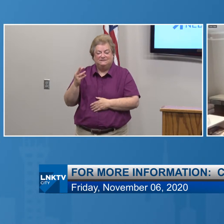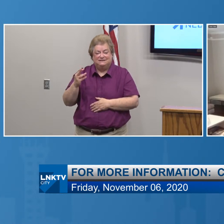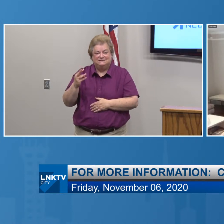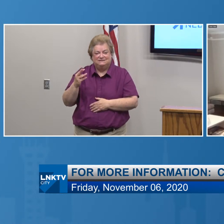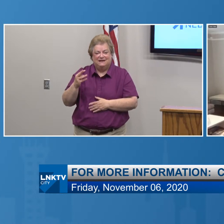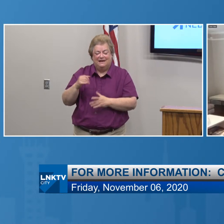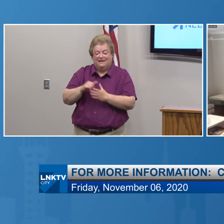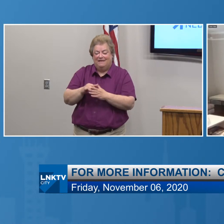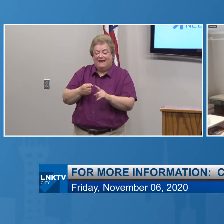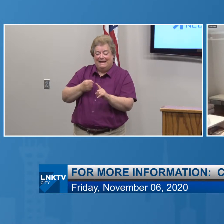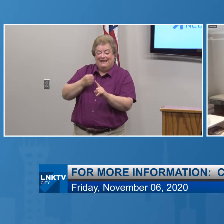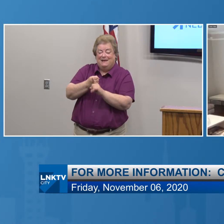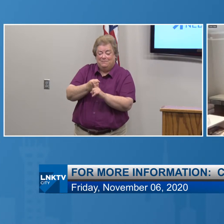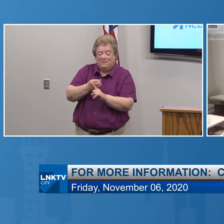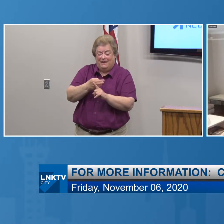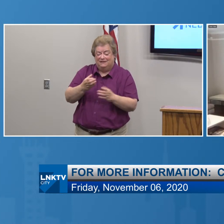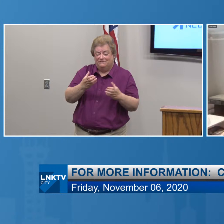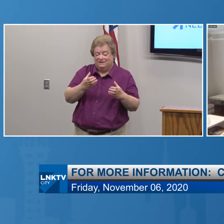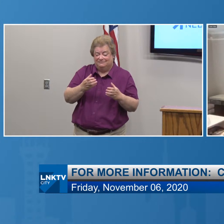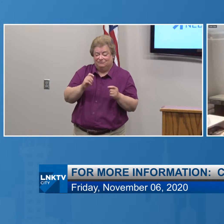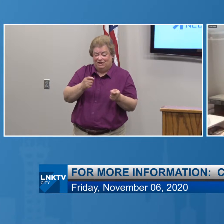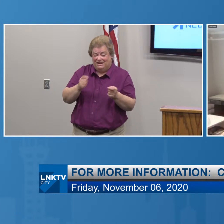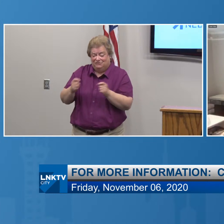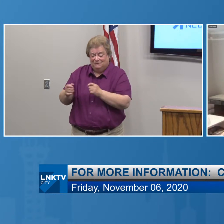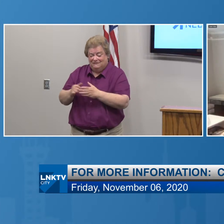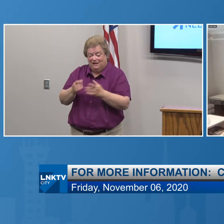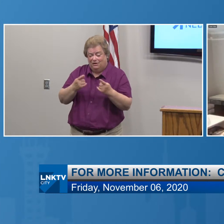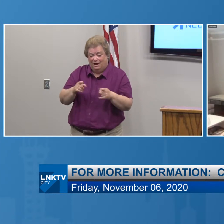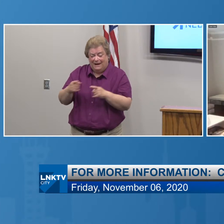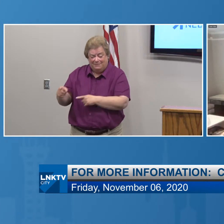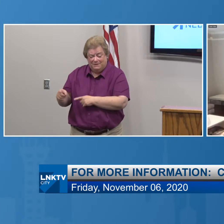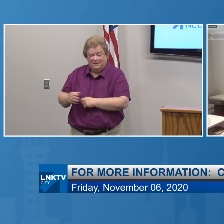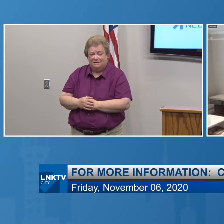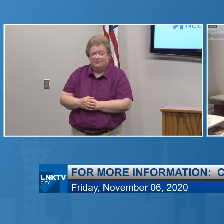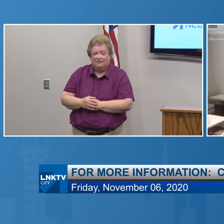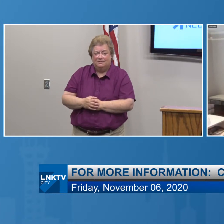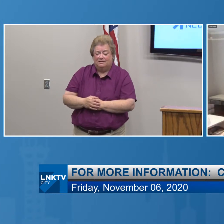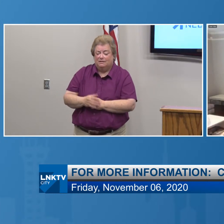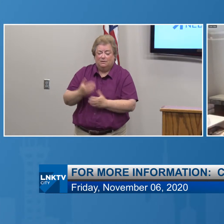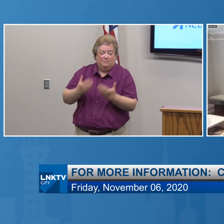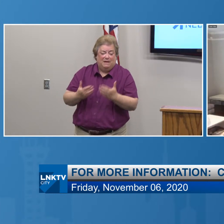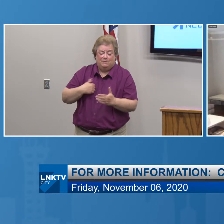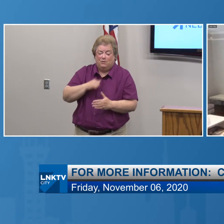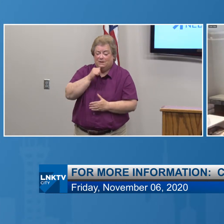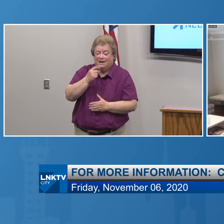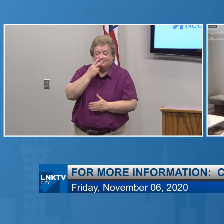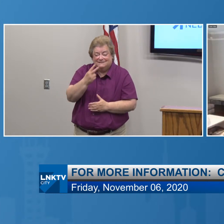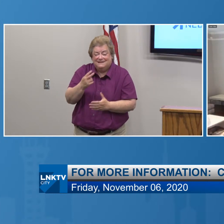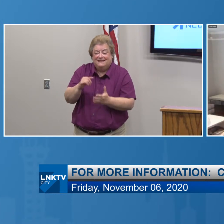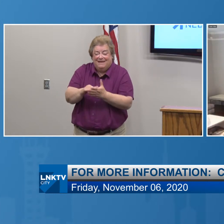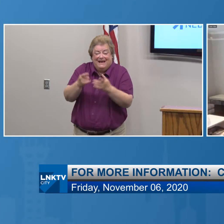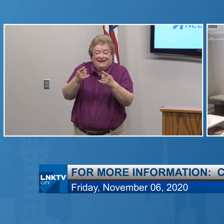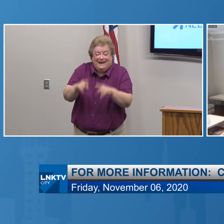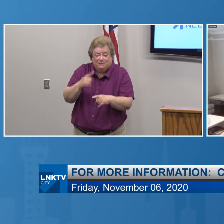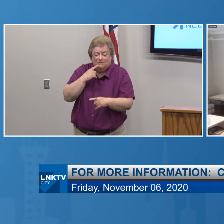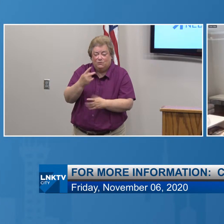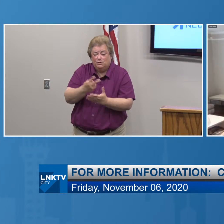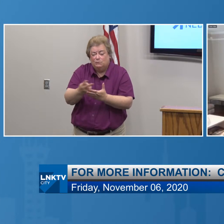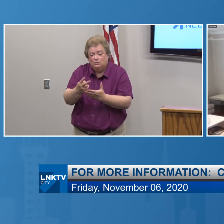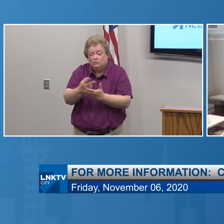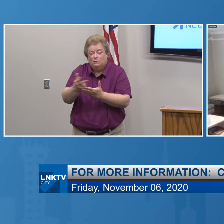of the changes we begin making today to flatten the curve won't be discernible for another 2 to 3 weeks. So let's take